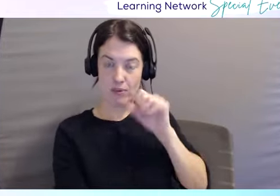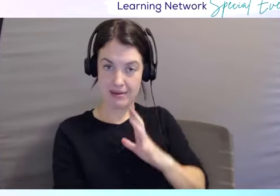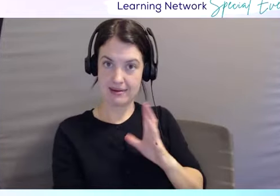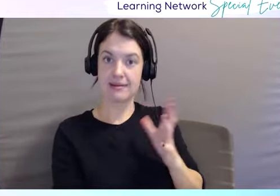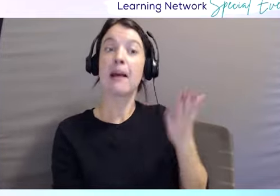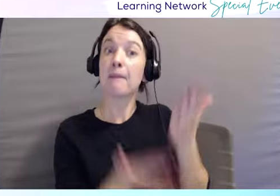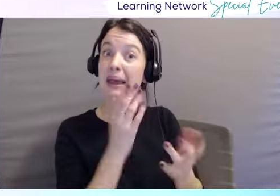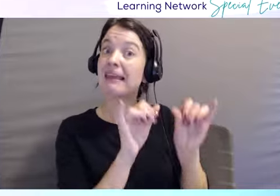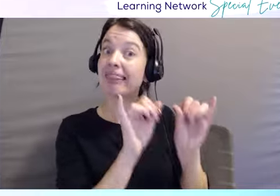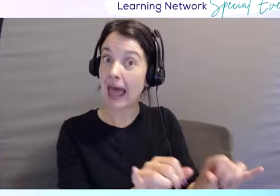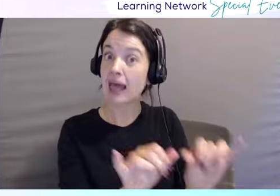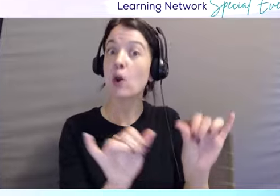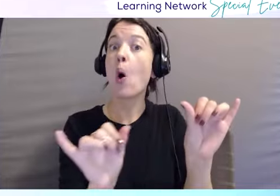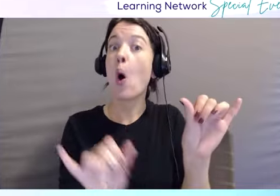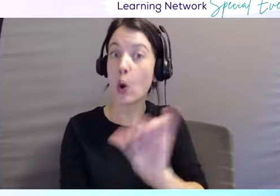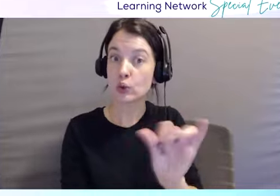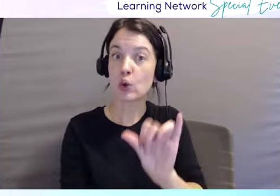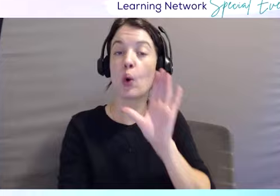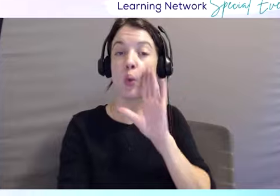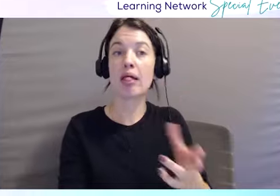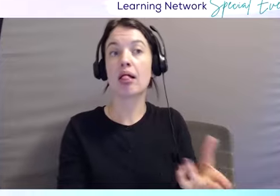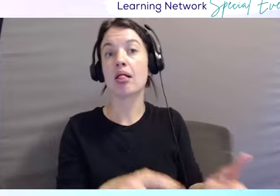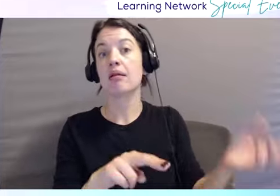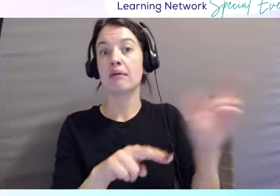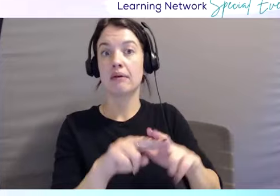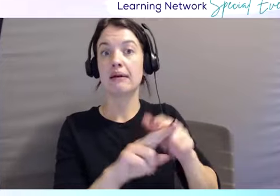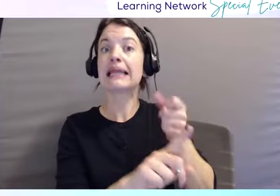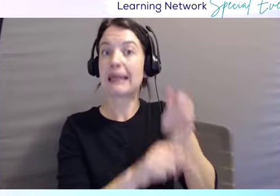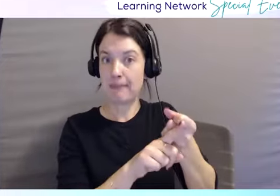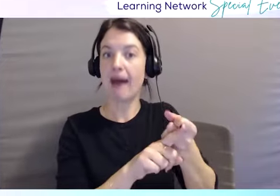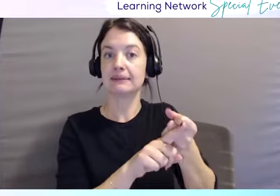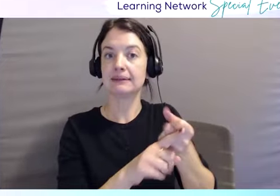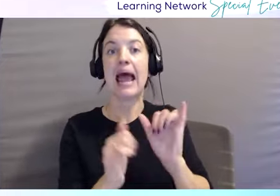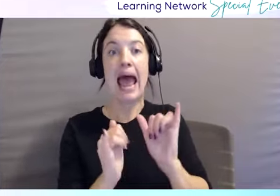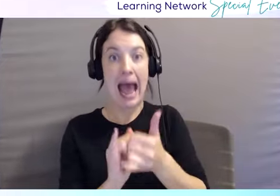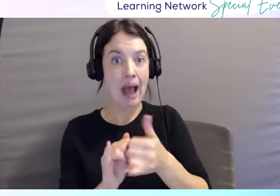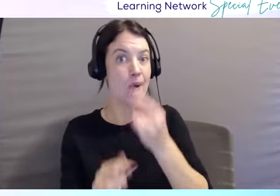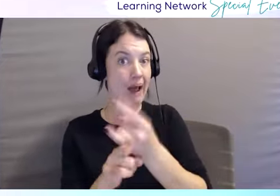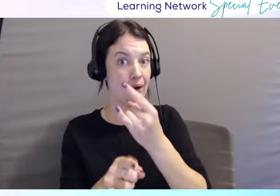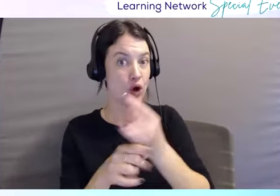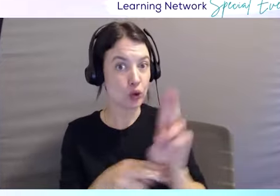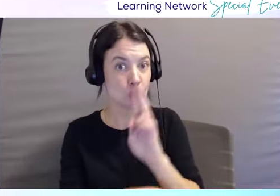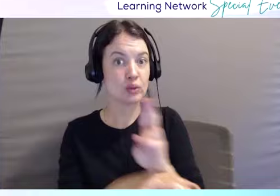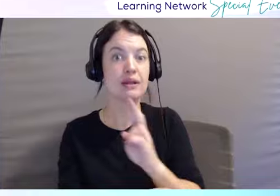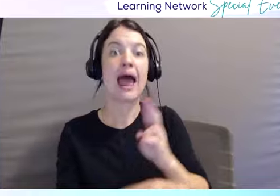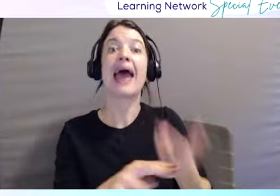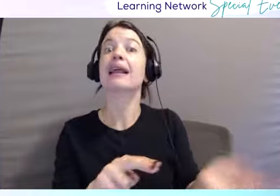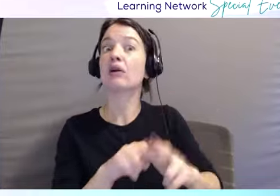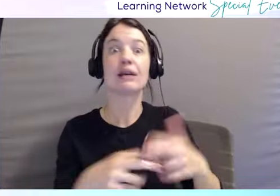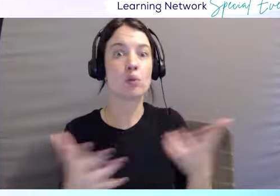in some ways, affect the way alcohol is used and increase vulnerability. There